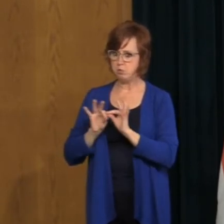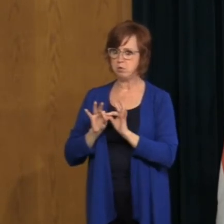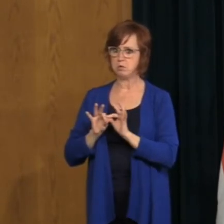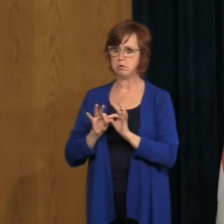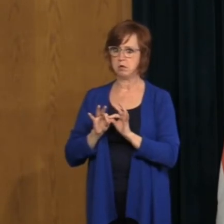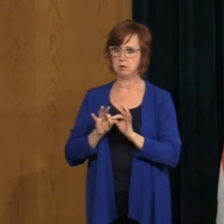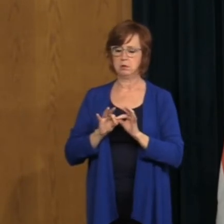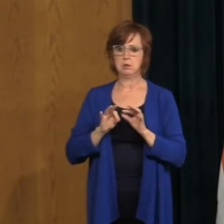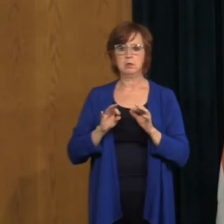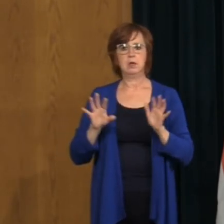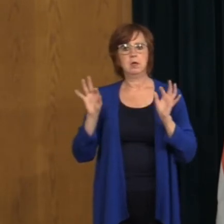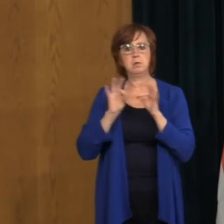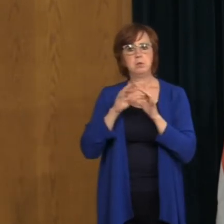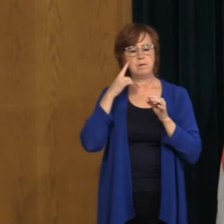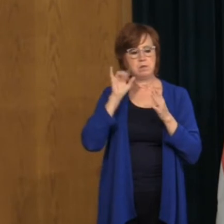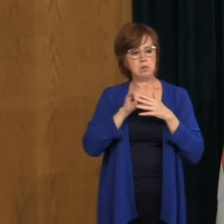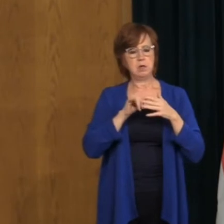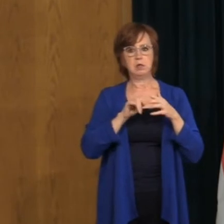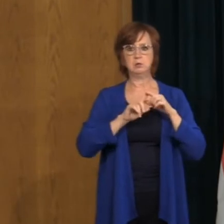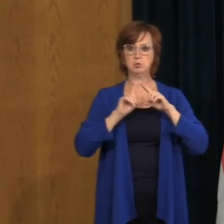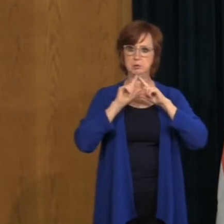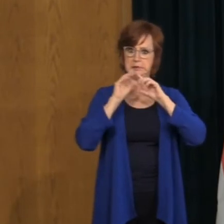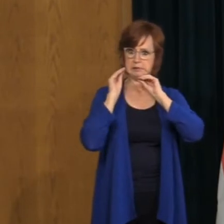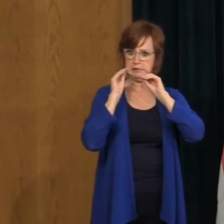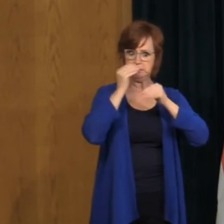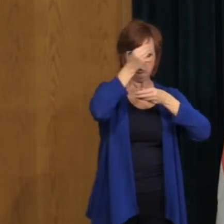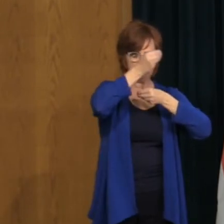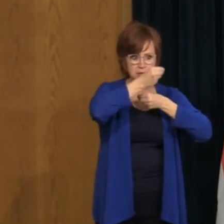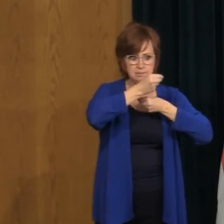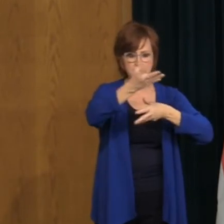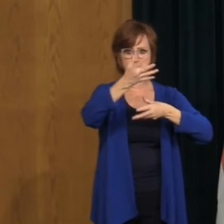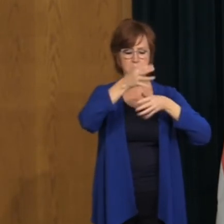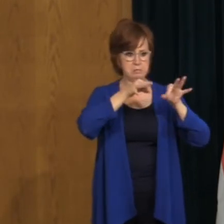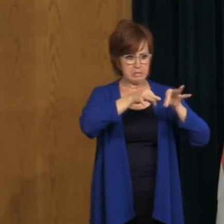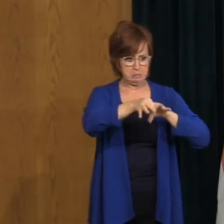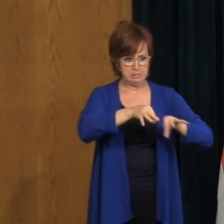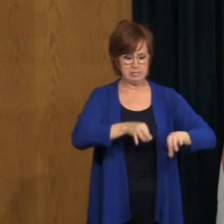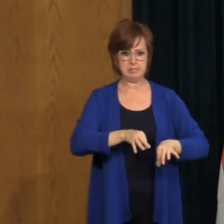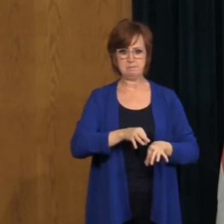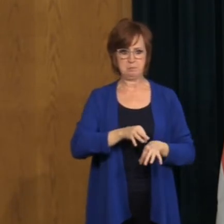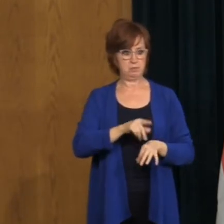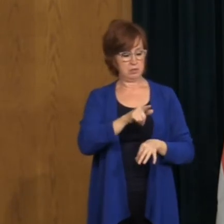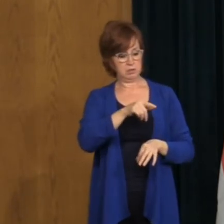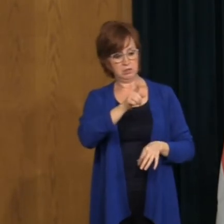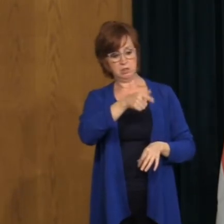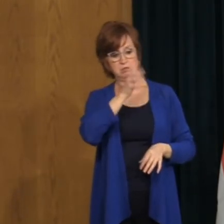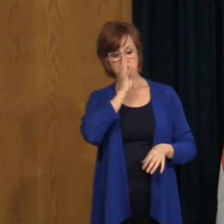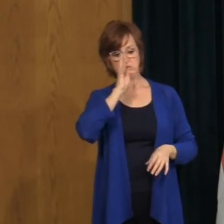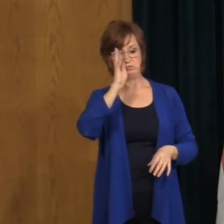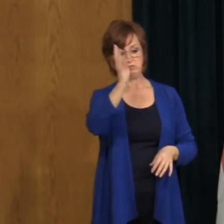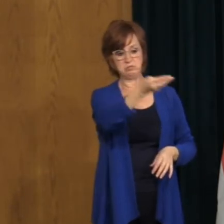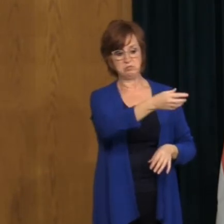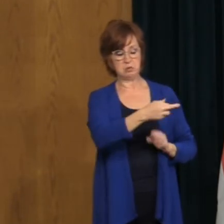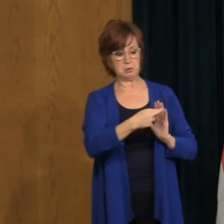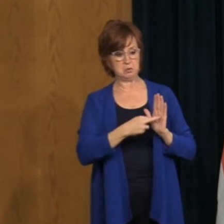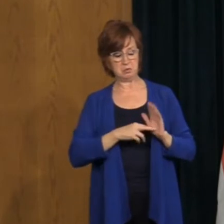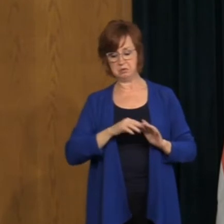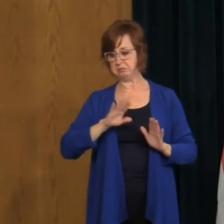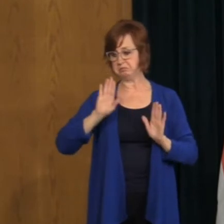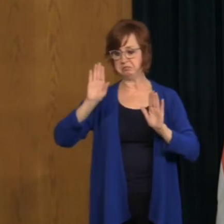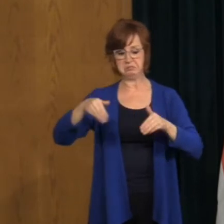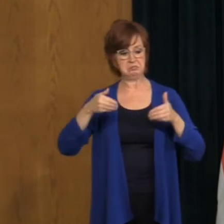then ultimately, if there still is not compliance with the public health orders, then there have been very few fines that have